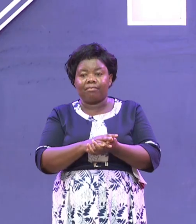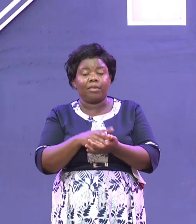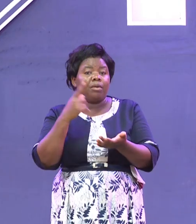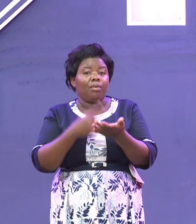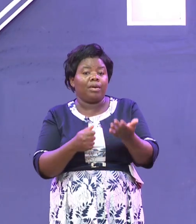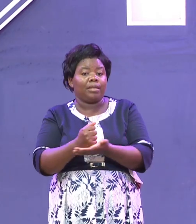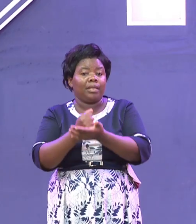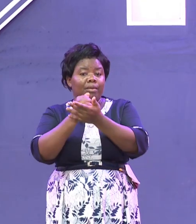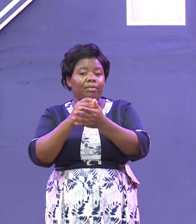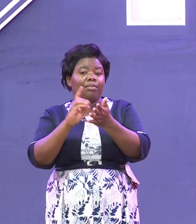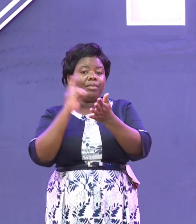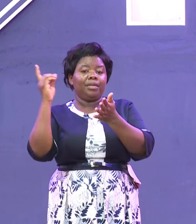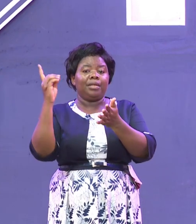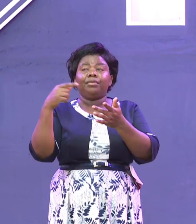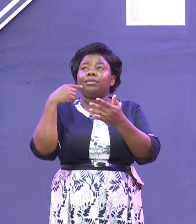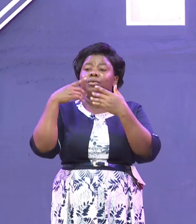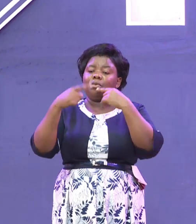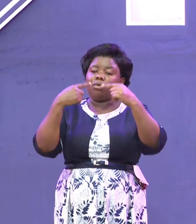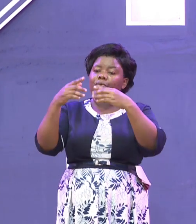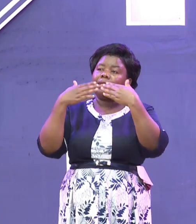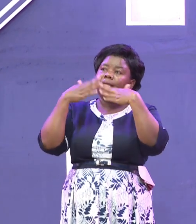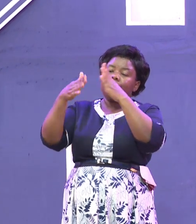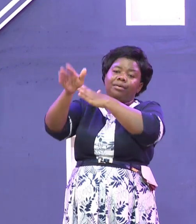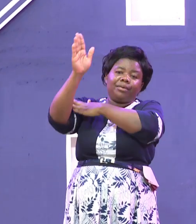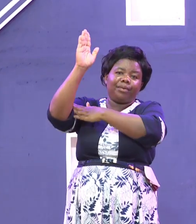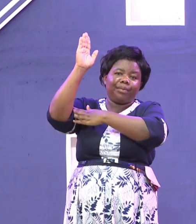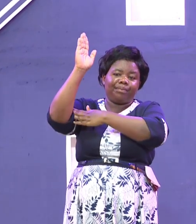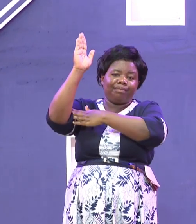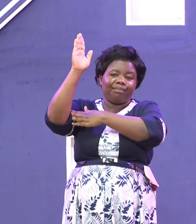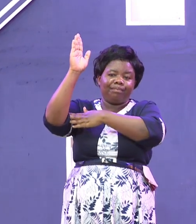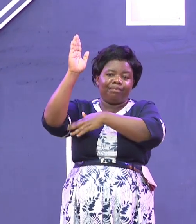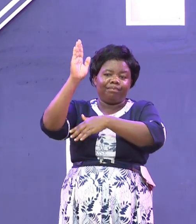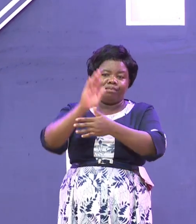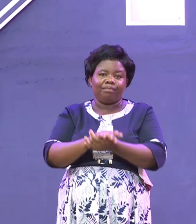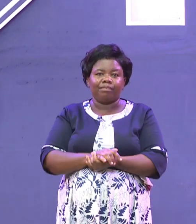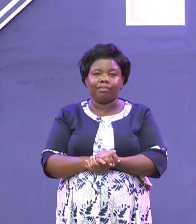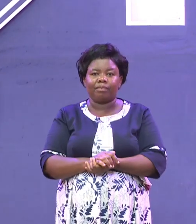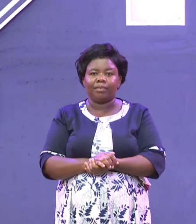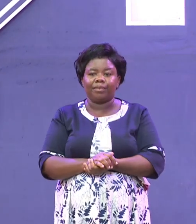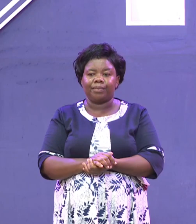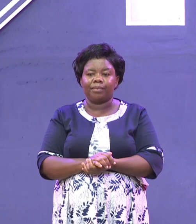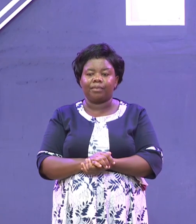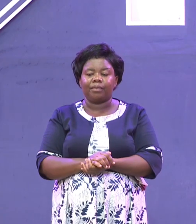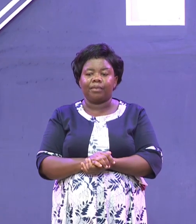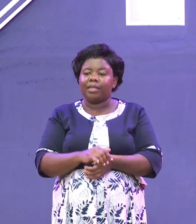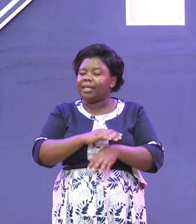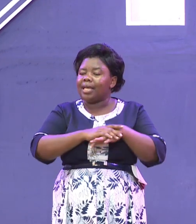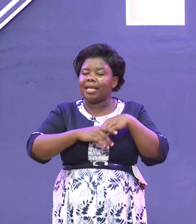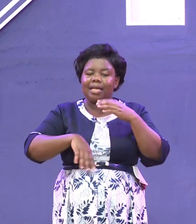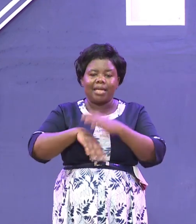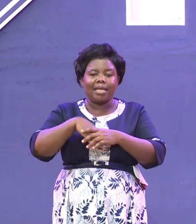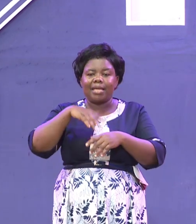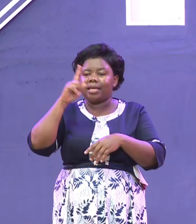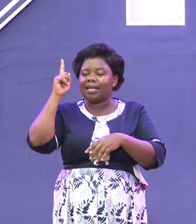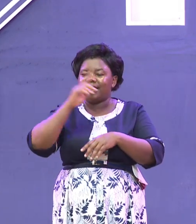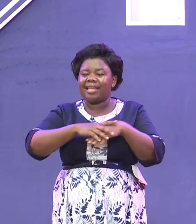Ekyayamba Dawudi okubeera nga yeebazanga Katonda. What helped David to always show gratitude to God? Teyeerabiranga Katonda